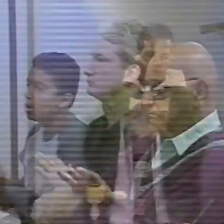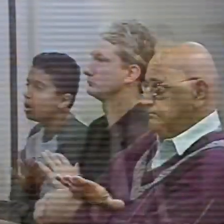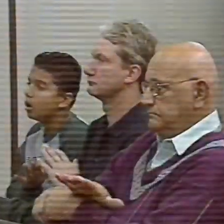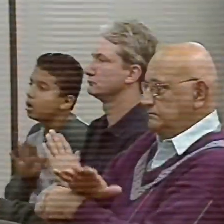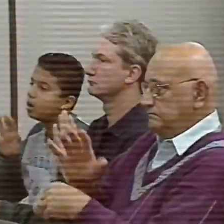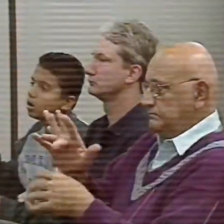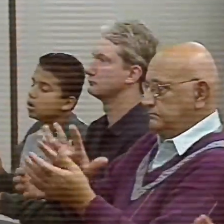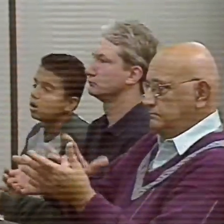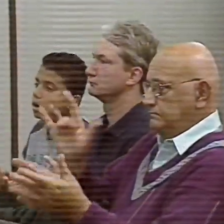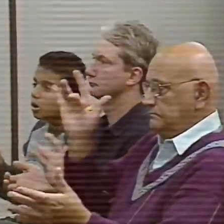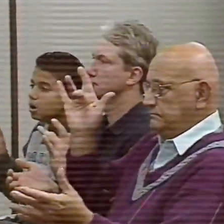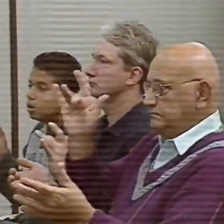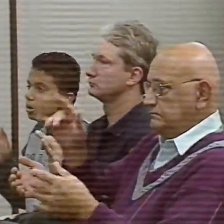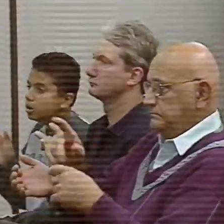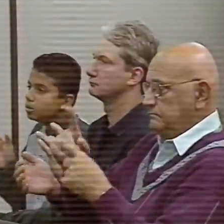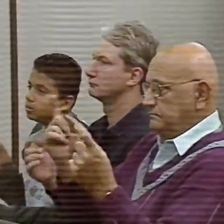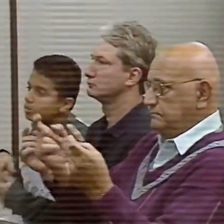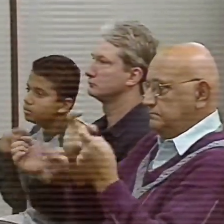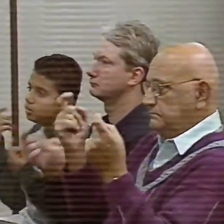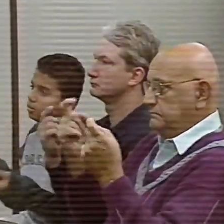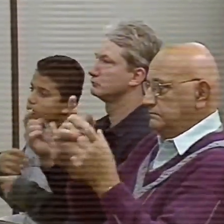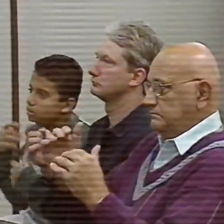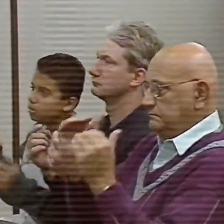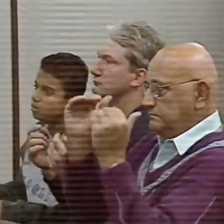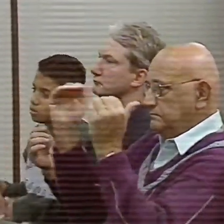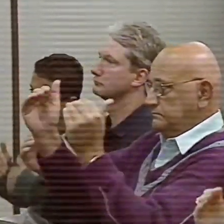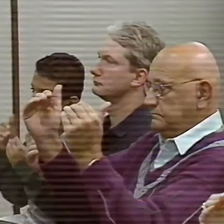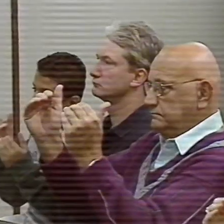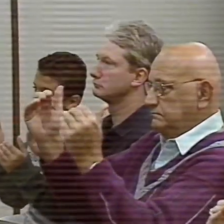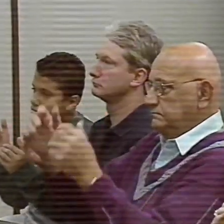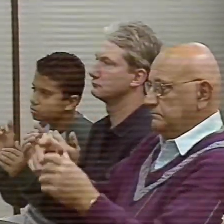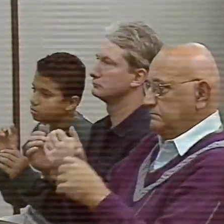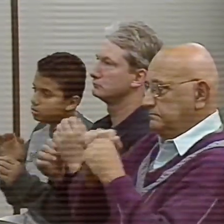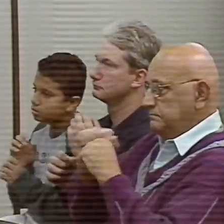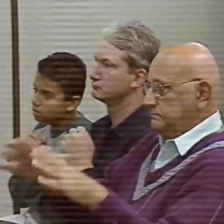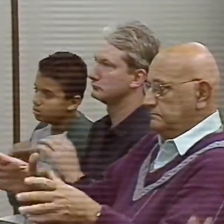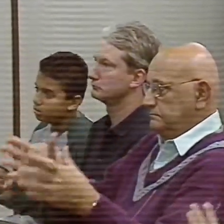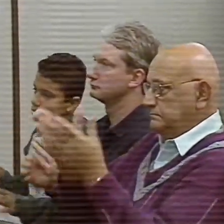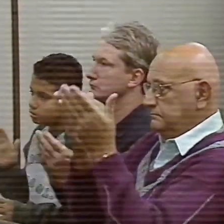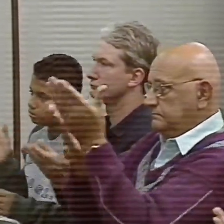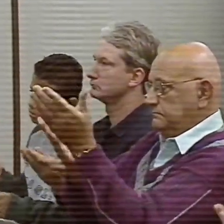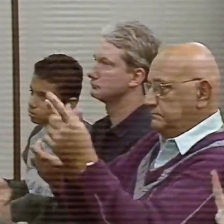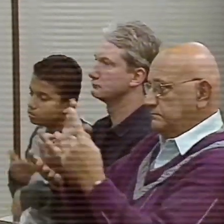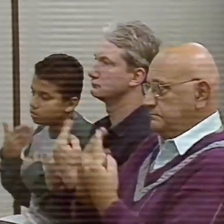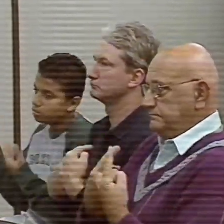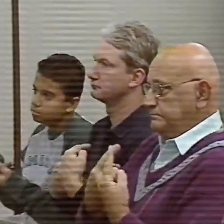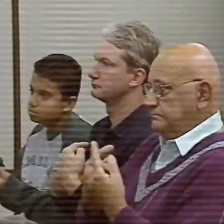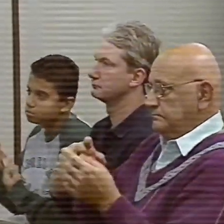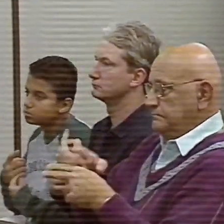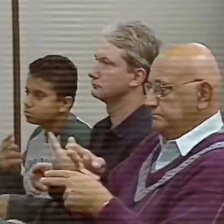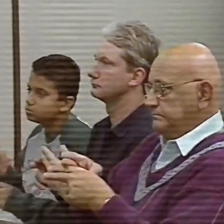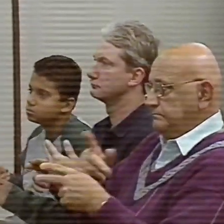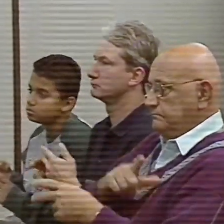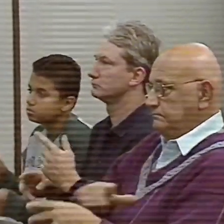of your glory. Hosanna in the highest. Blessed is he who comes in the name of the